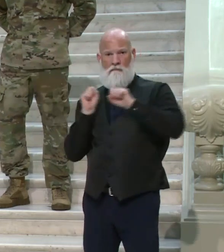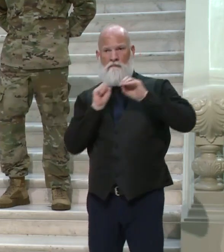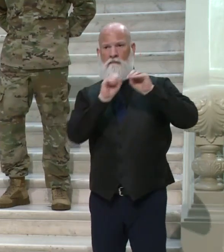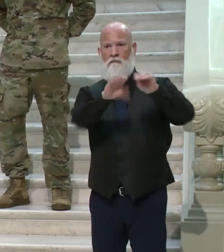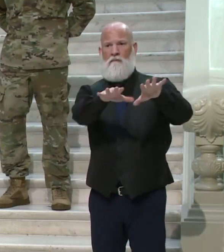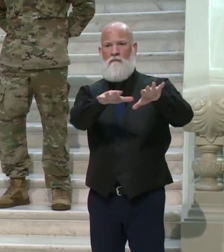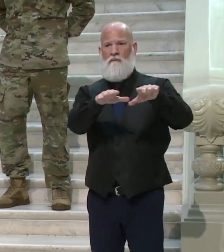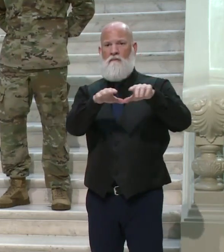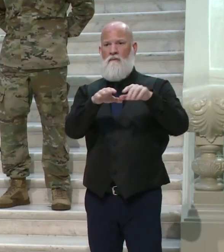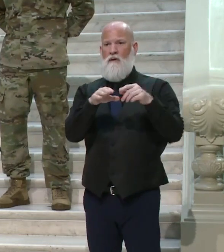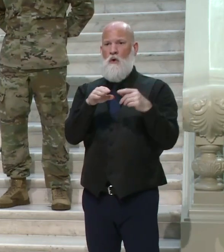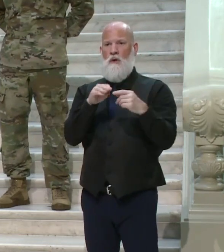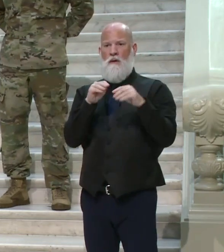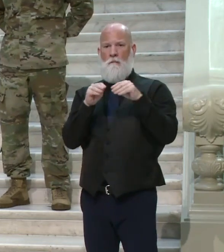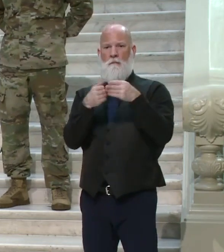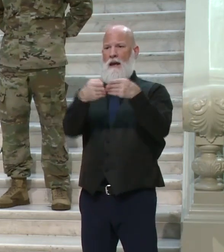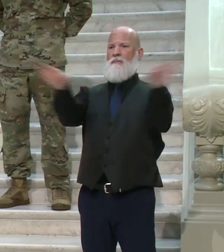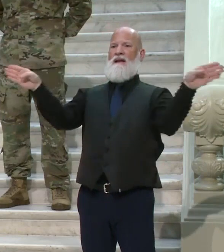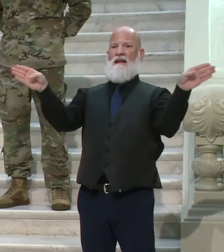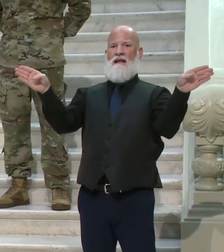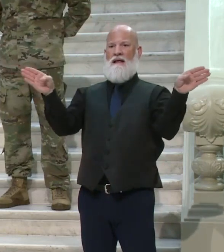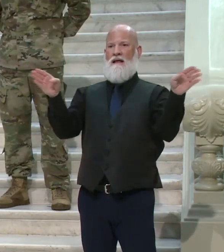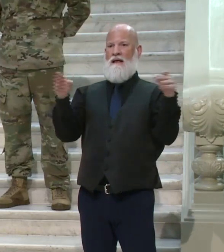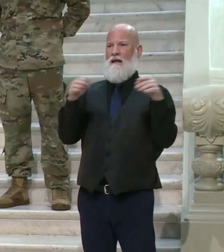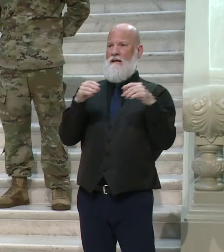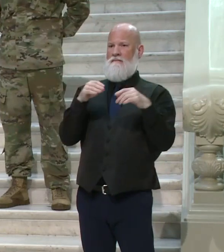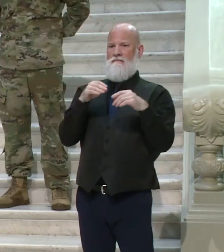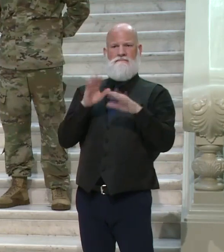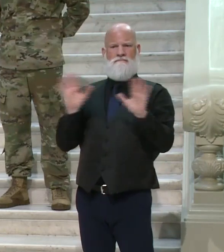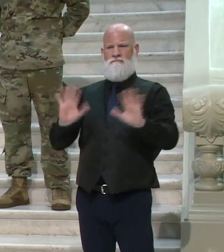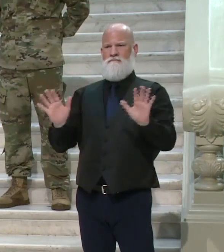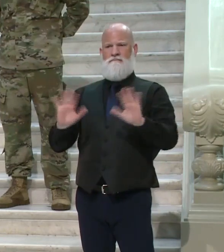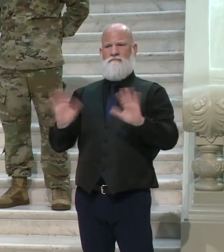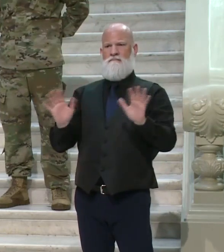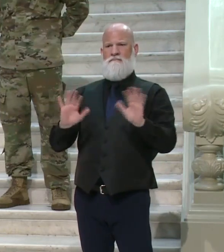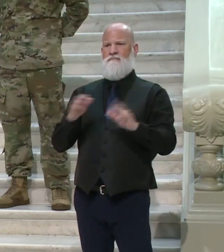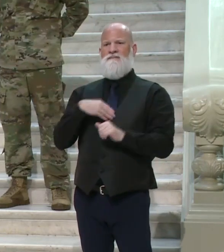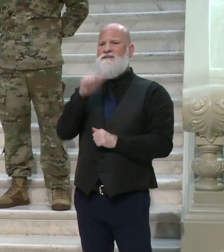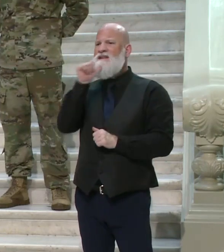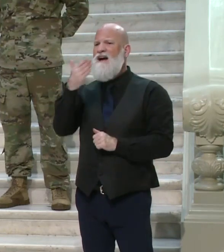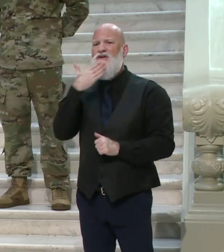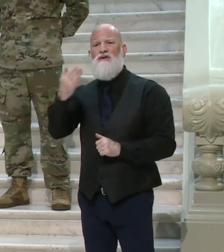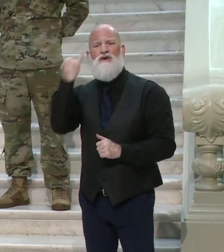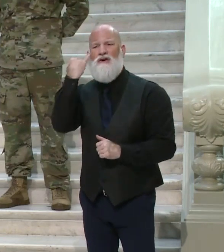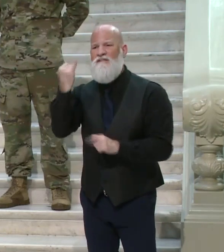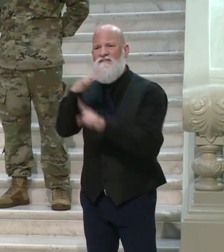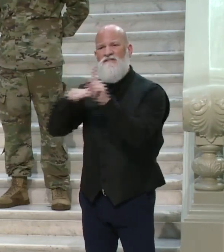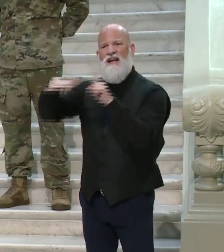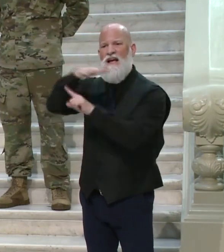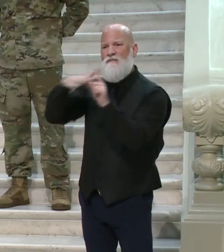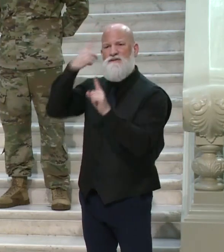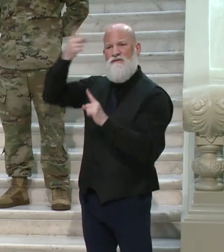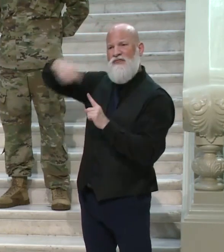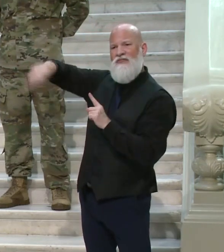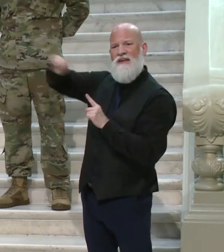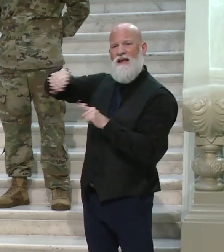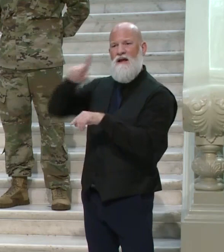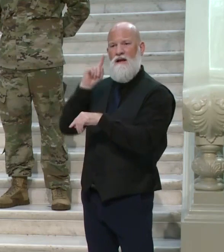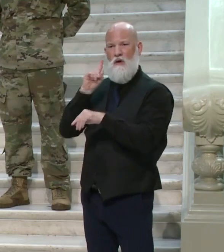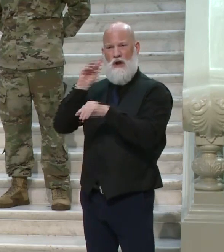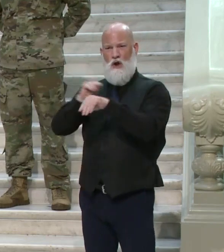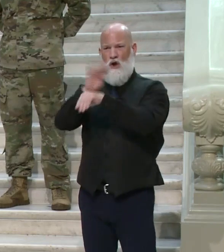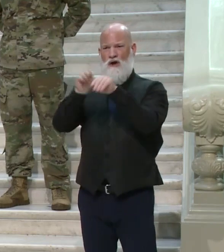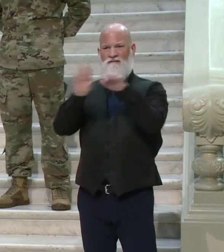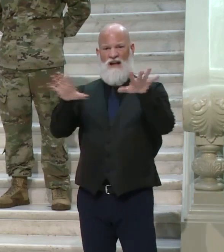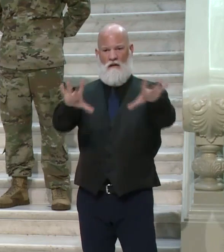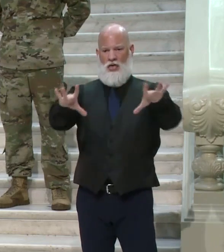corrections inmates that work at the Capitol as well, in an environment where they may test positive and then take it back to a large facility. Those are